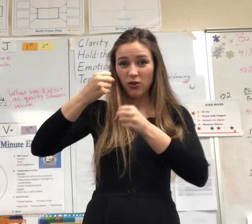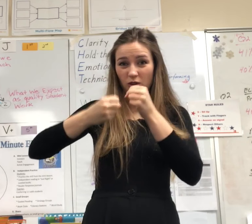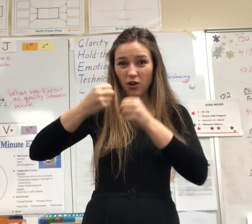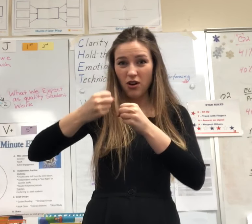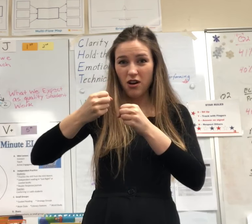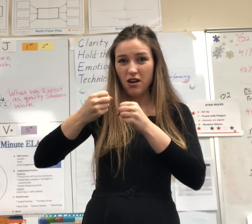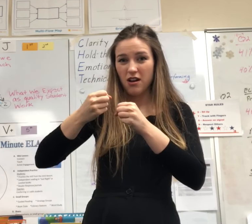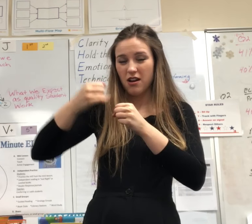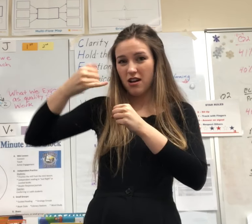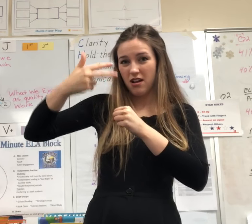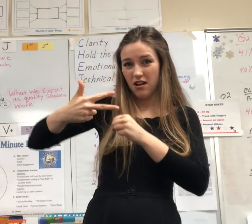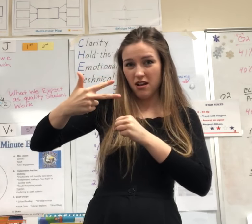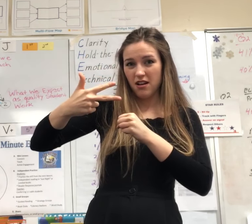here,